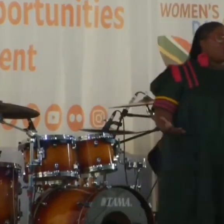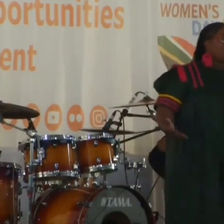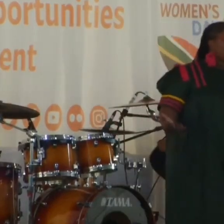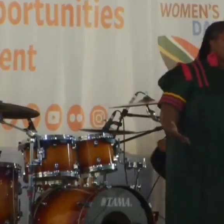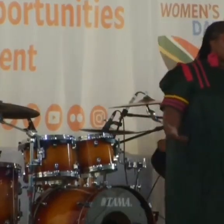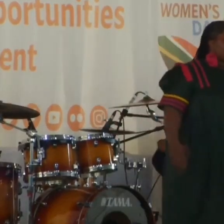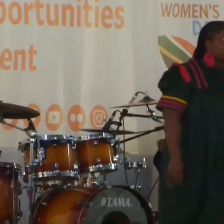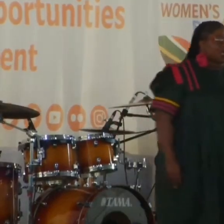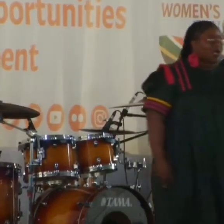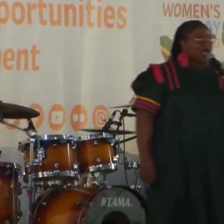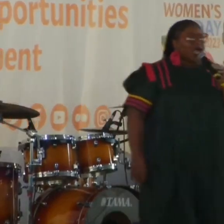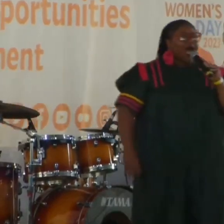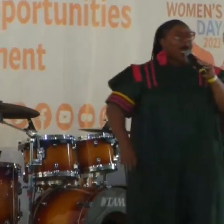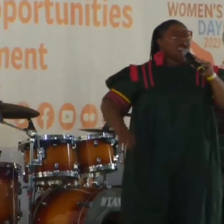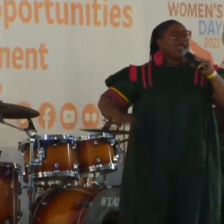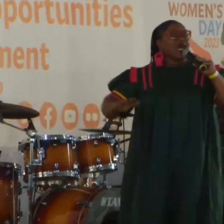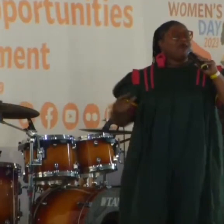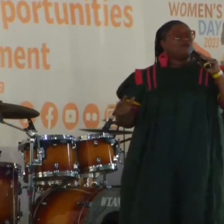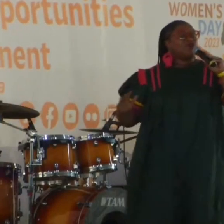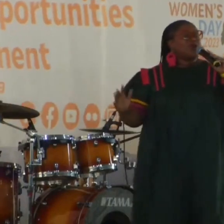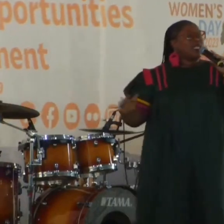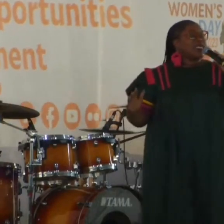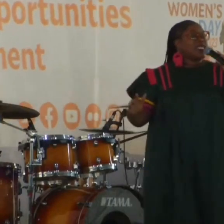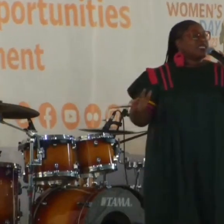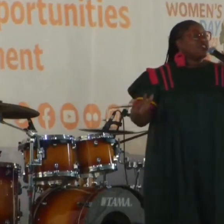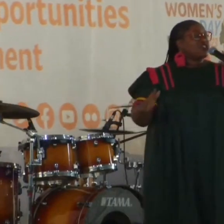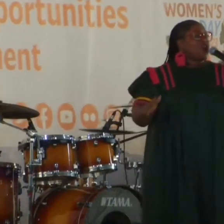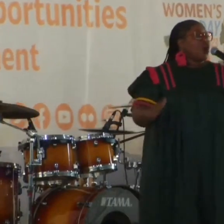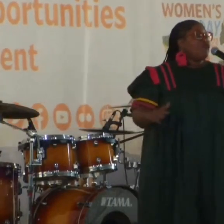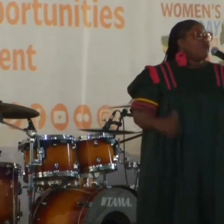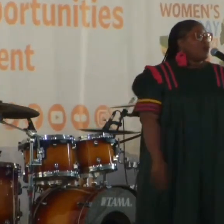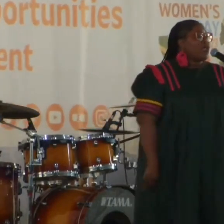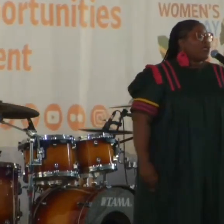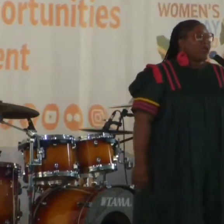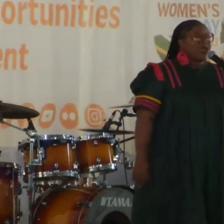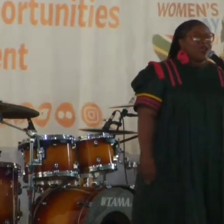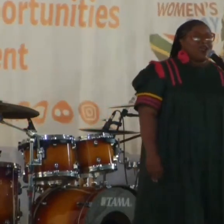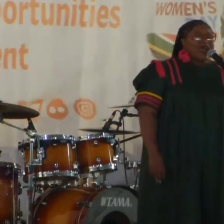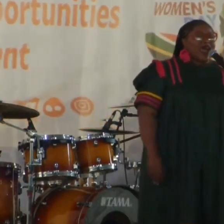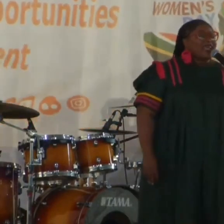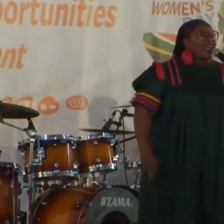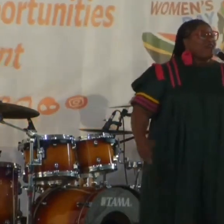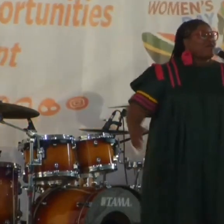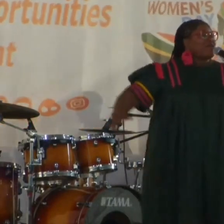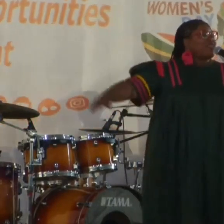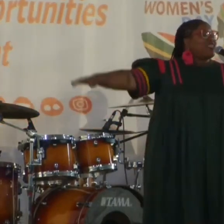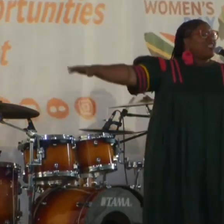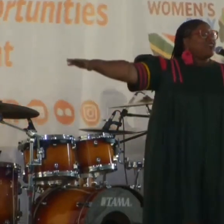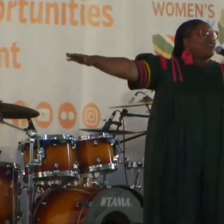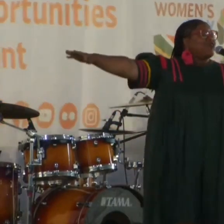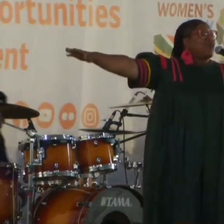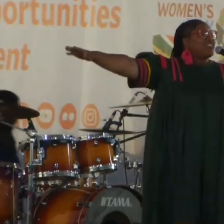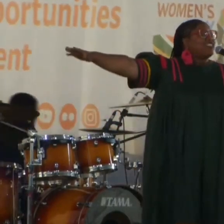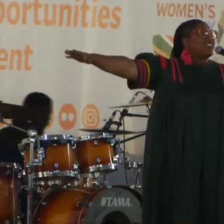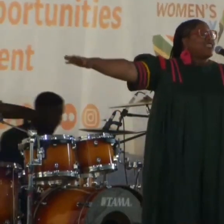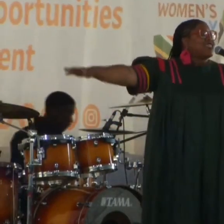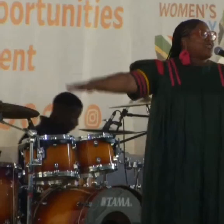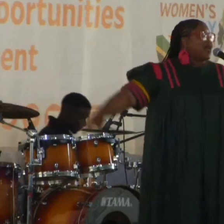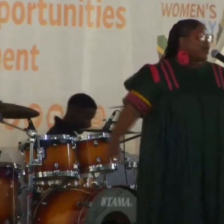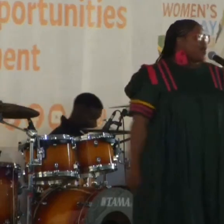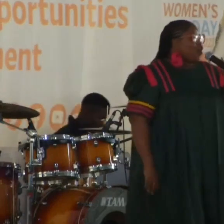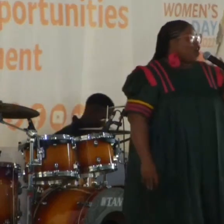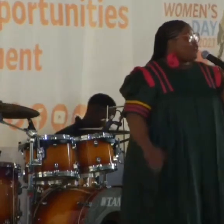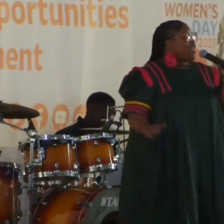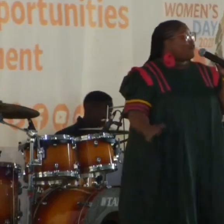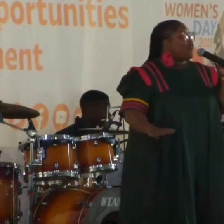ba ikwishisha. I come from a lineage of women. I come from a lineage of Queen